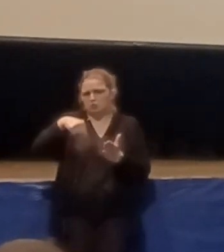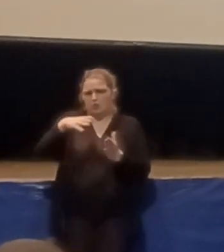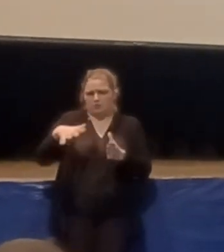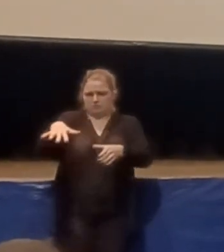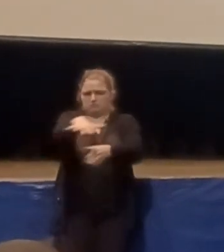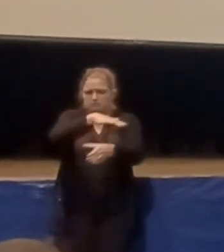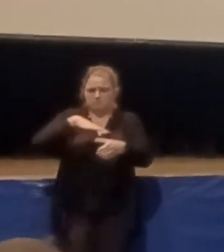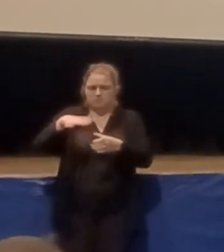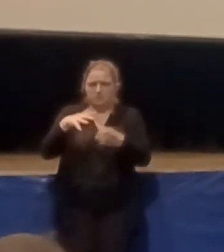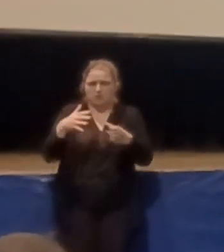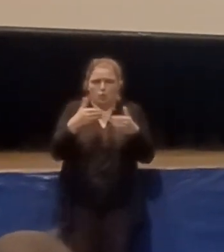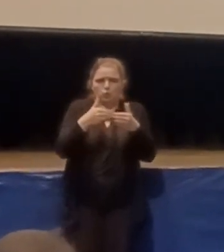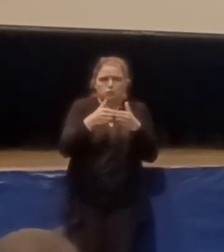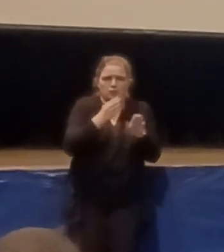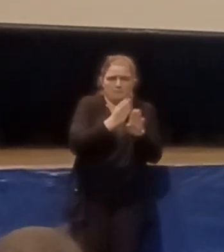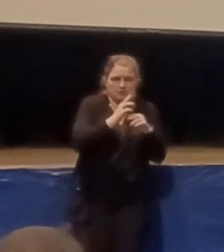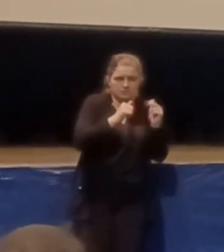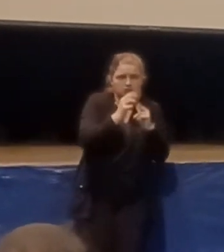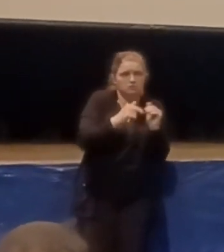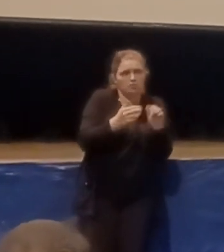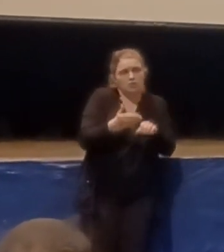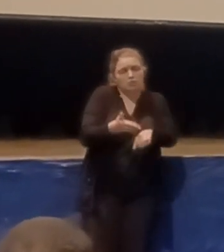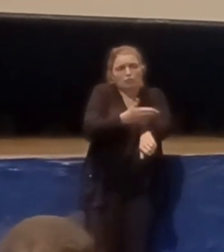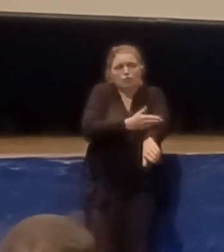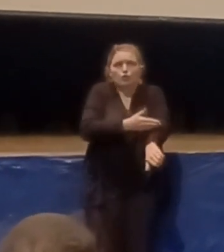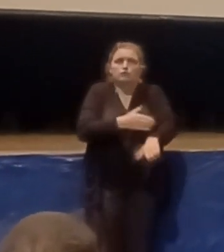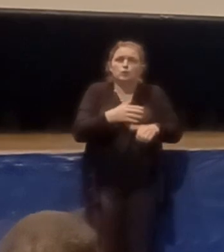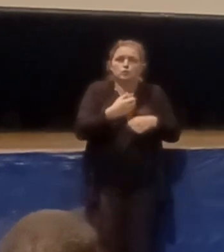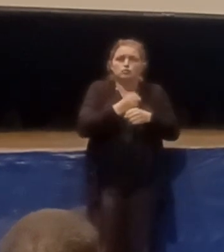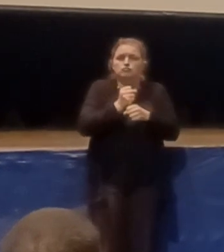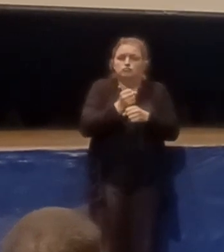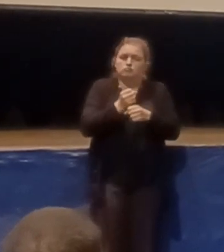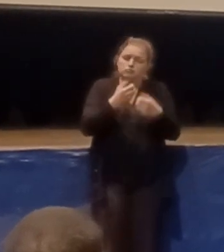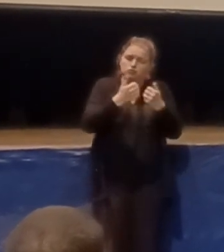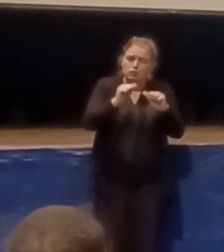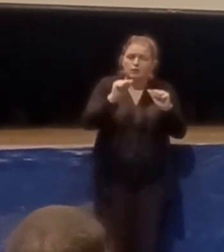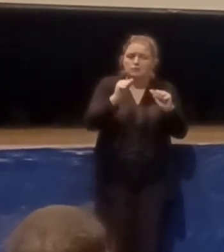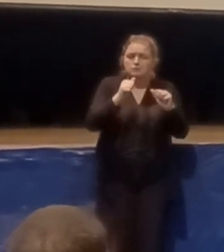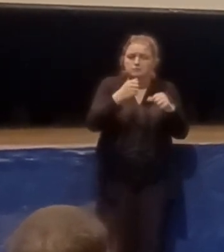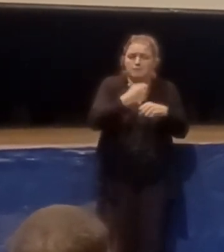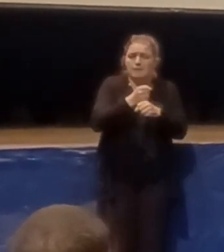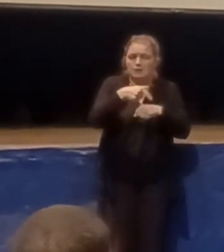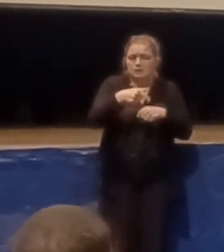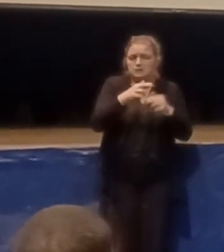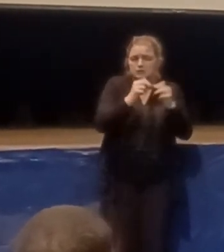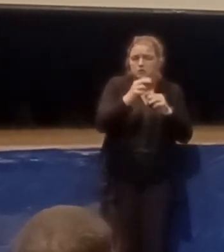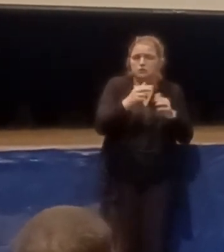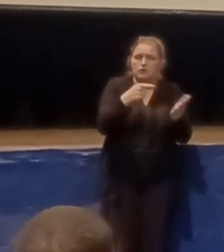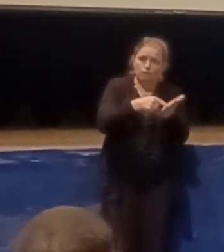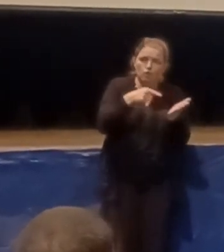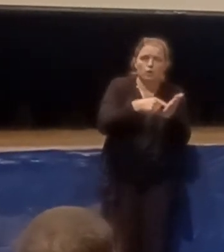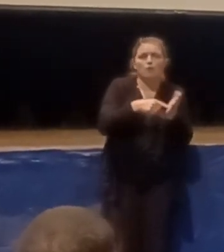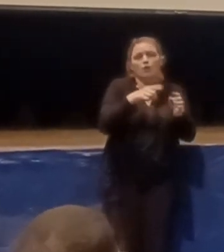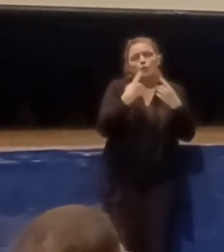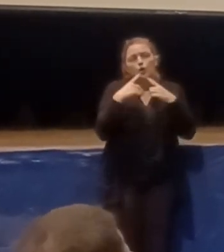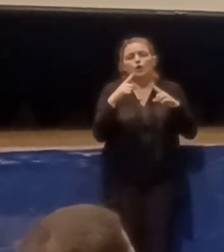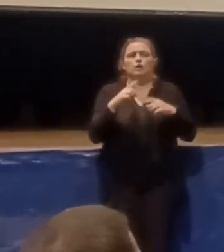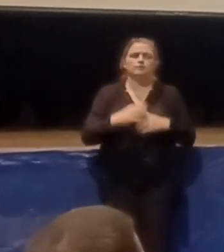bus facility, so it'll make it, we're trying to make this facility affordable and work, and I